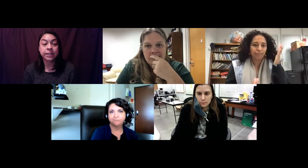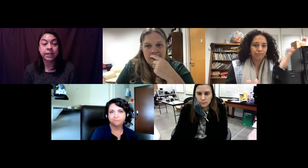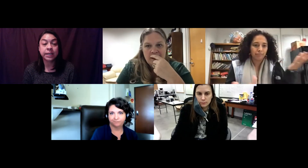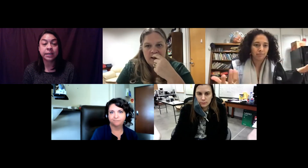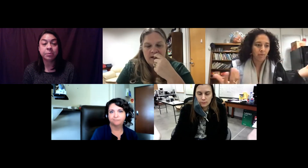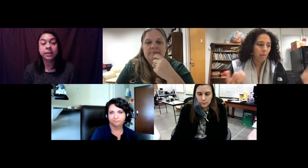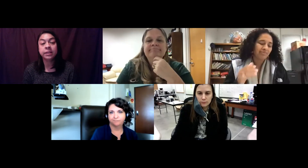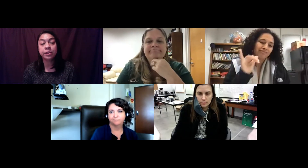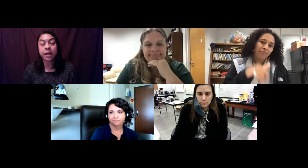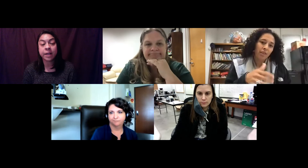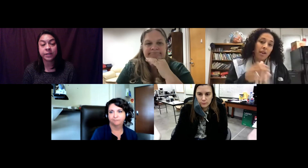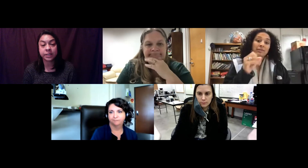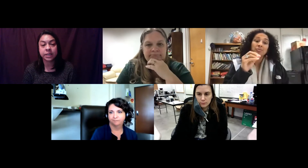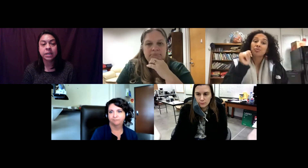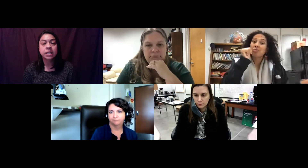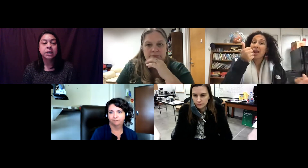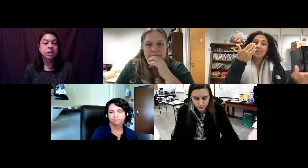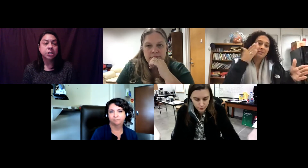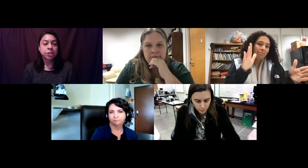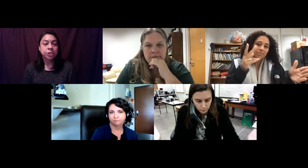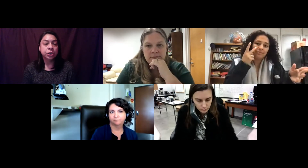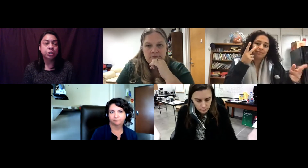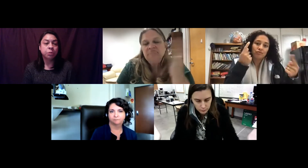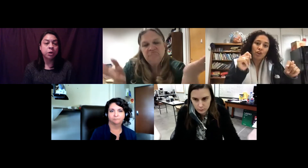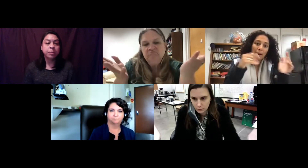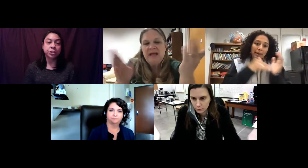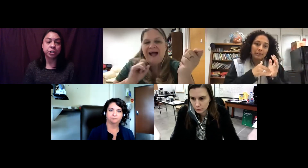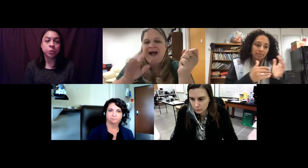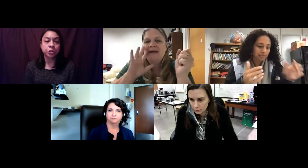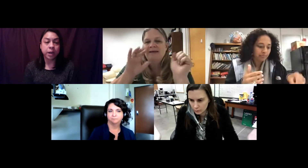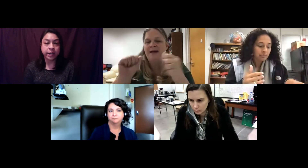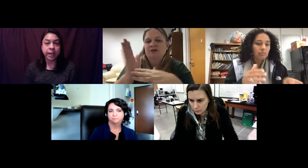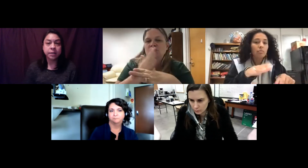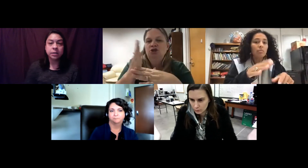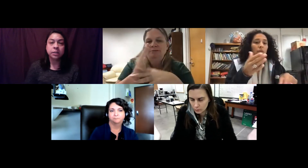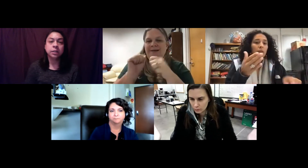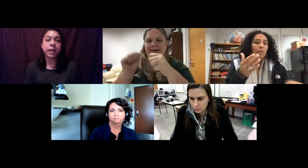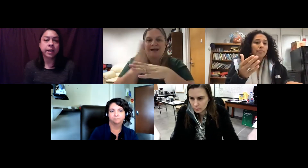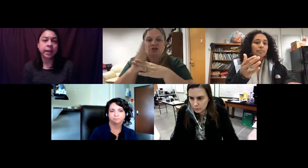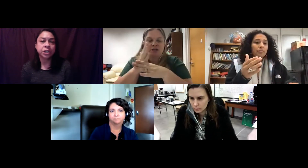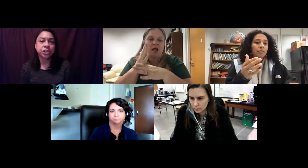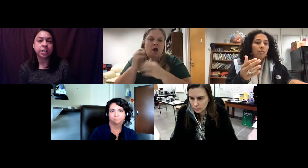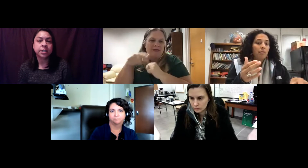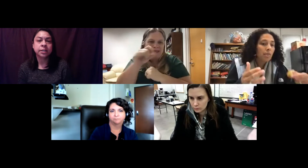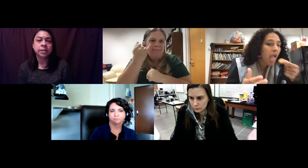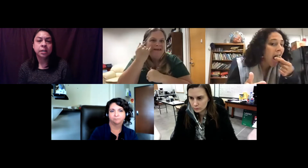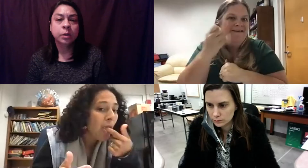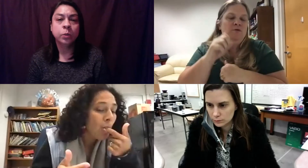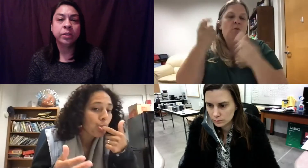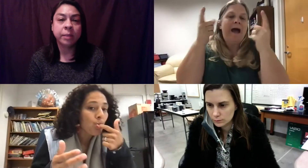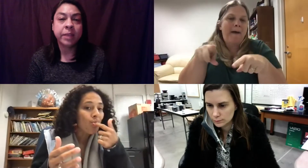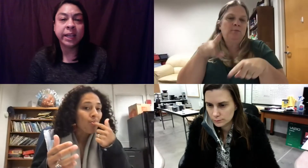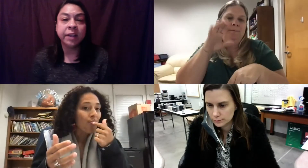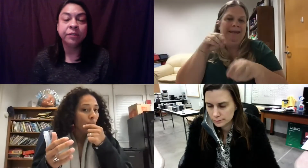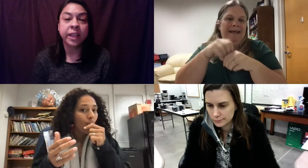really did get in, but then the other half didn't. So tomorrow, I'm not sure, we'll try it again. Yeah, and I can share